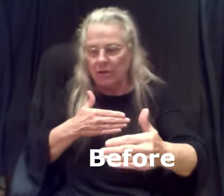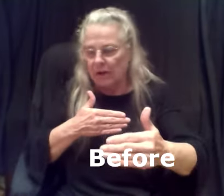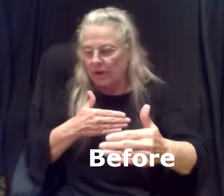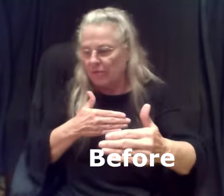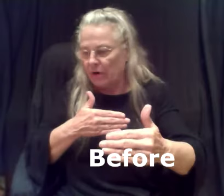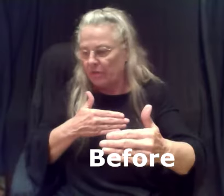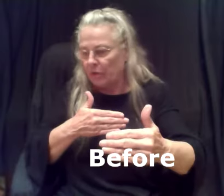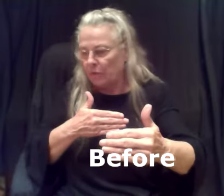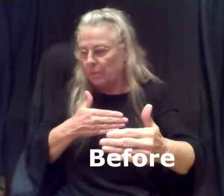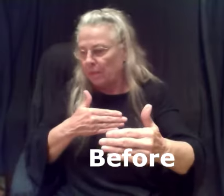in front of you.